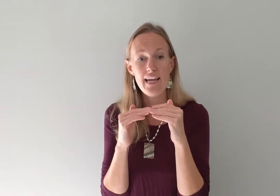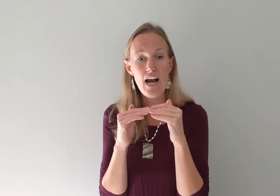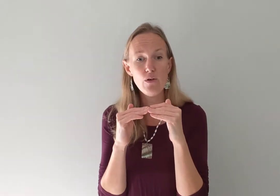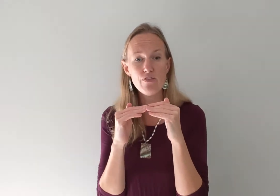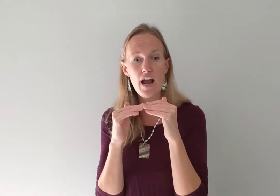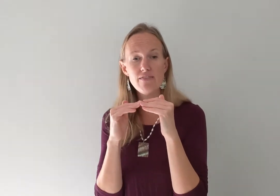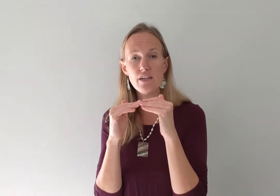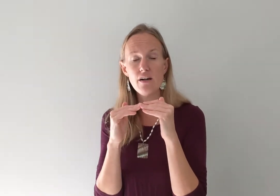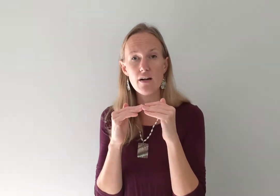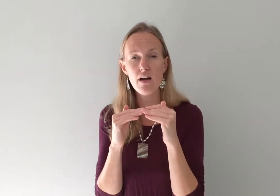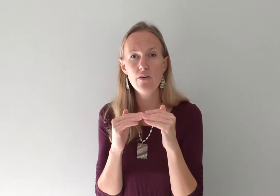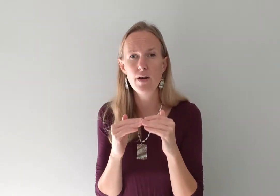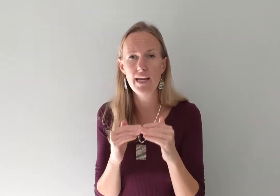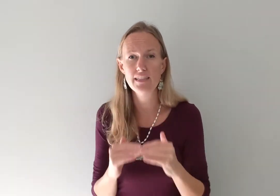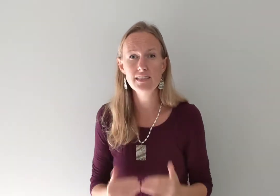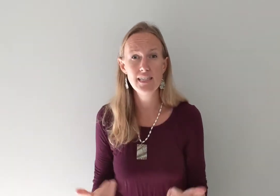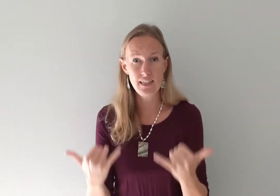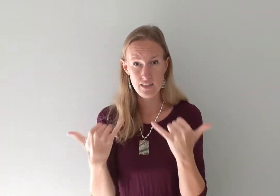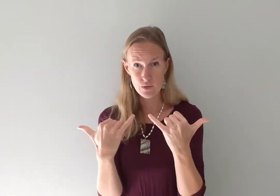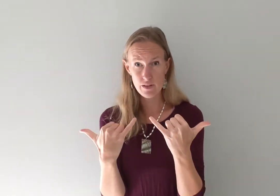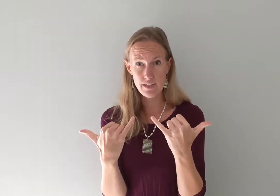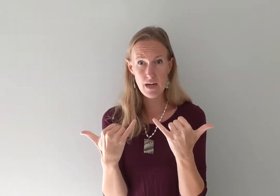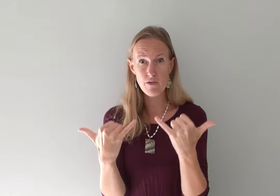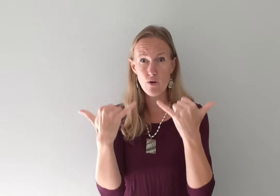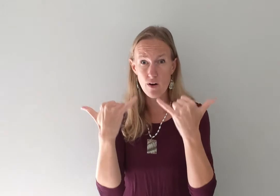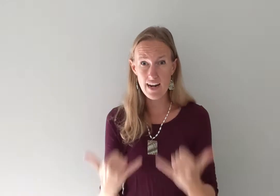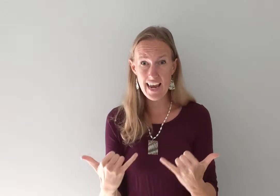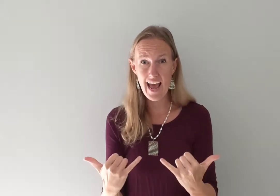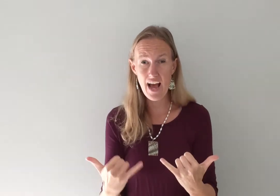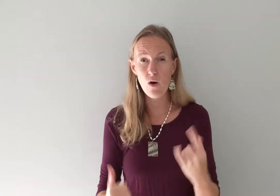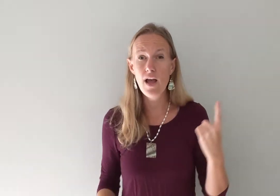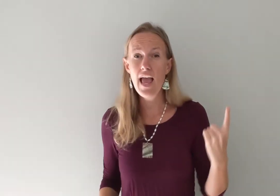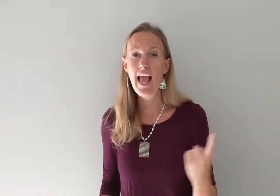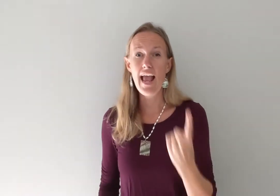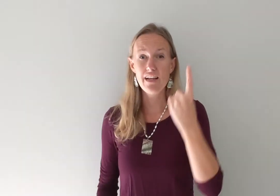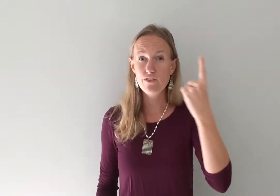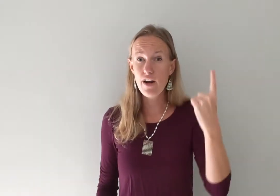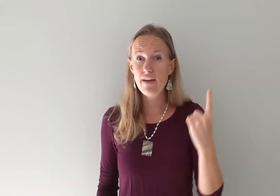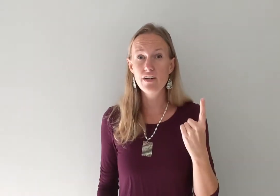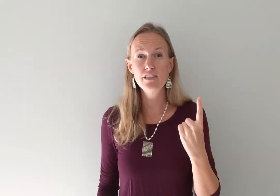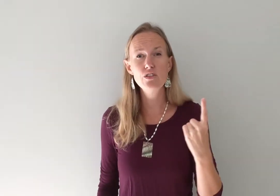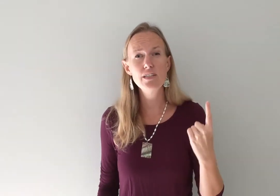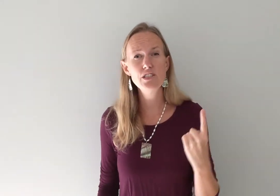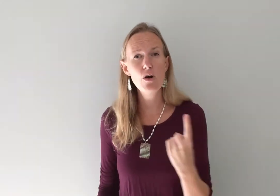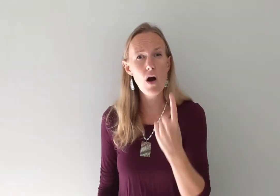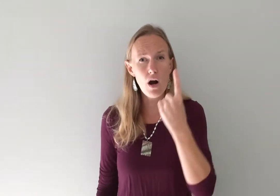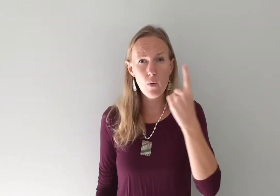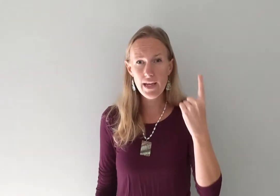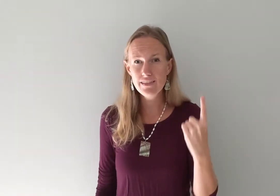Now and forever, our God reigns. So we learned now before, now and forever. So this you go always, so